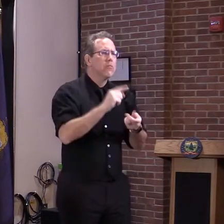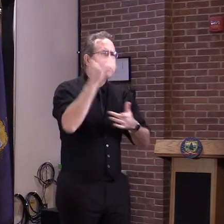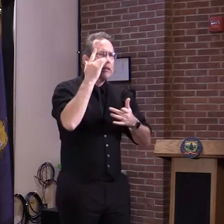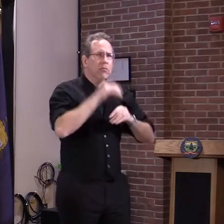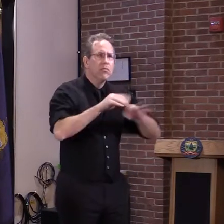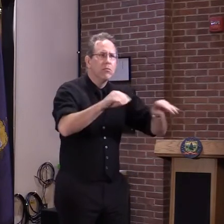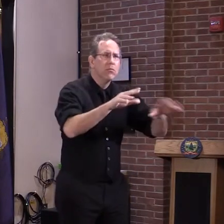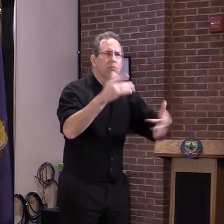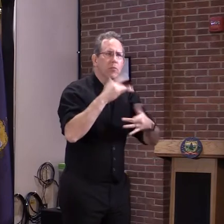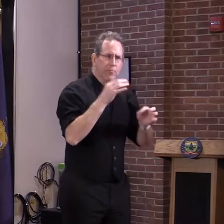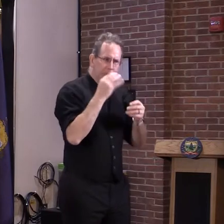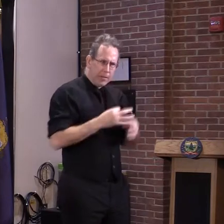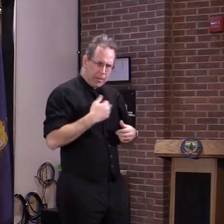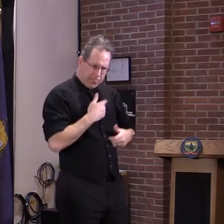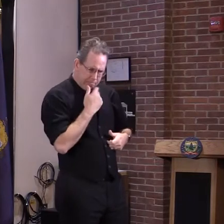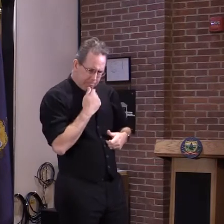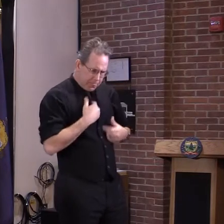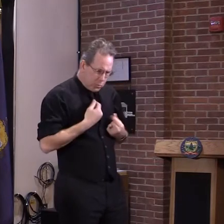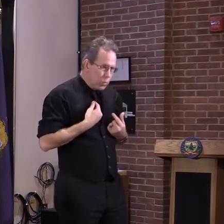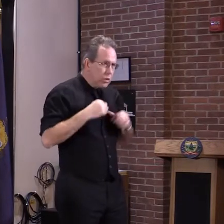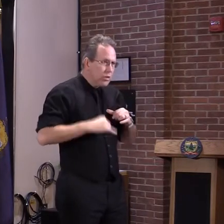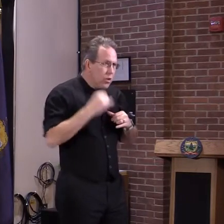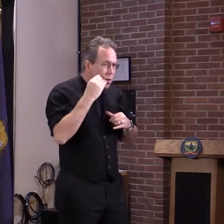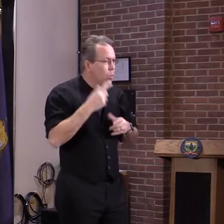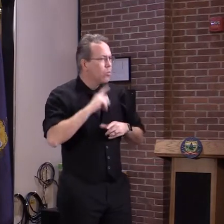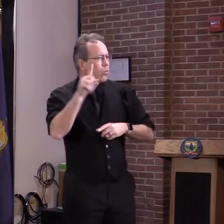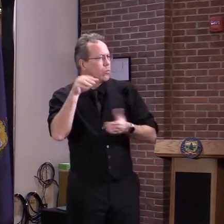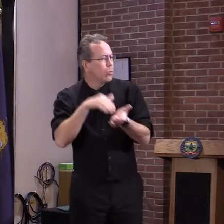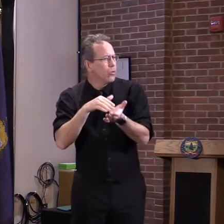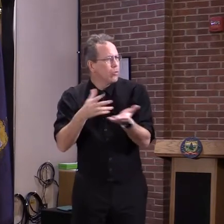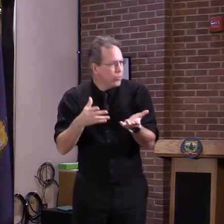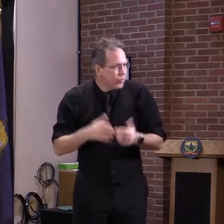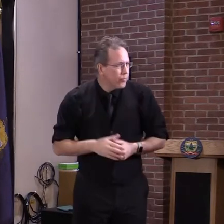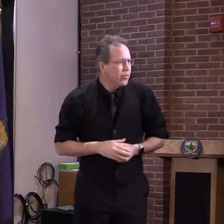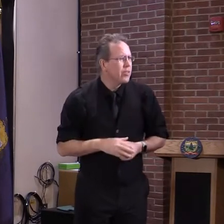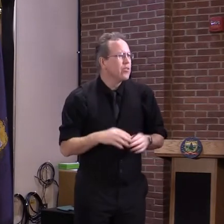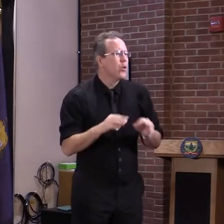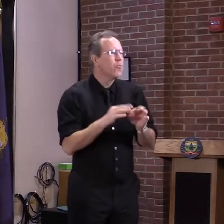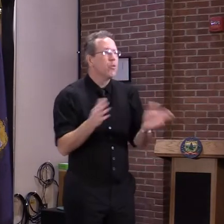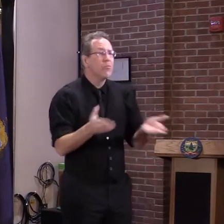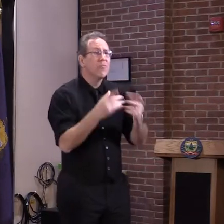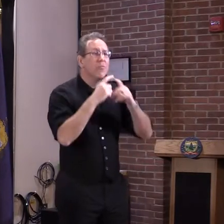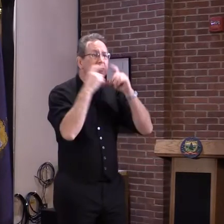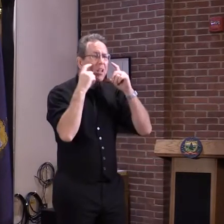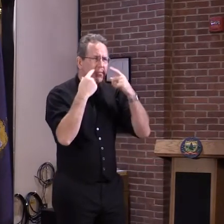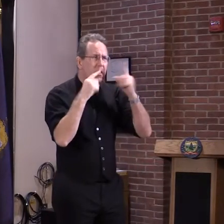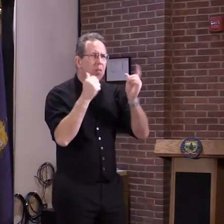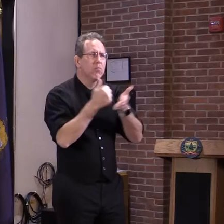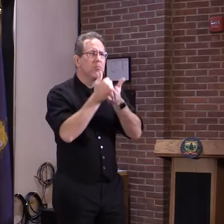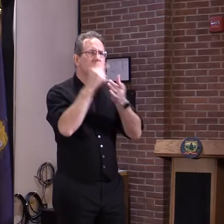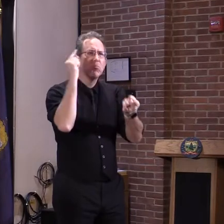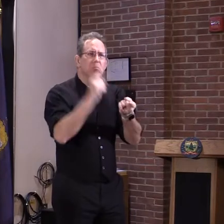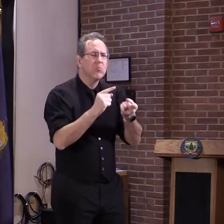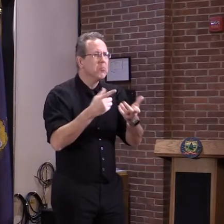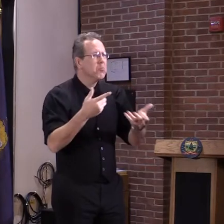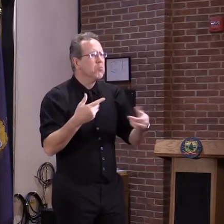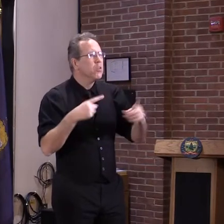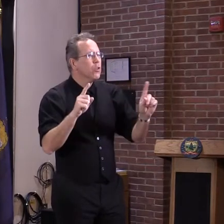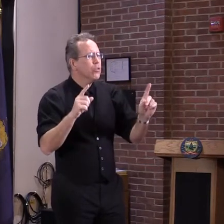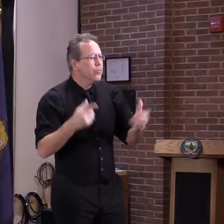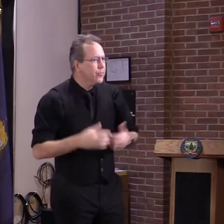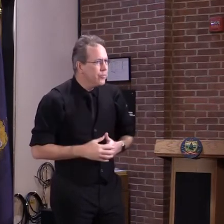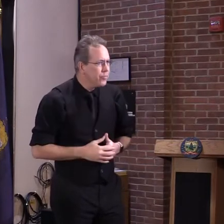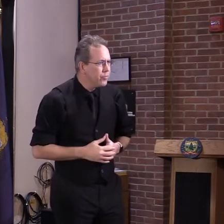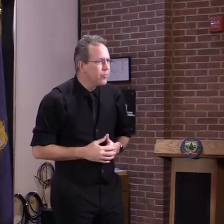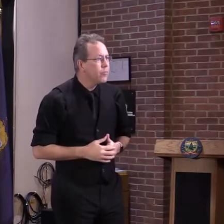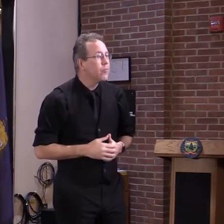more effective way to manage the testing apparatus at a time like this when we're still